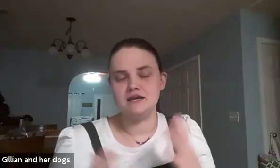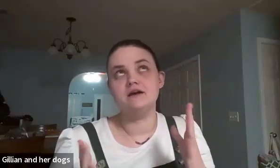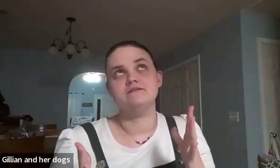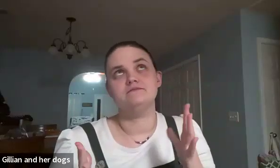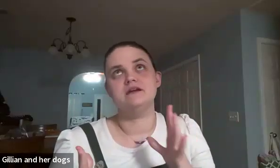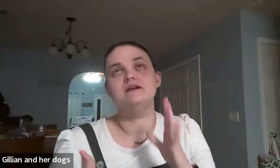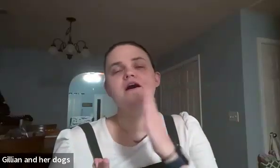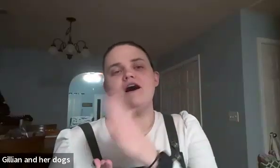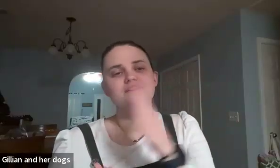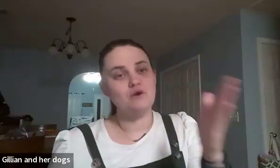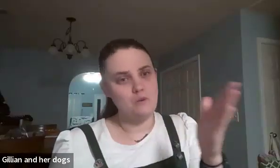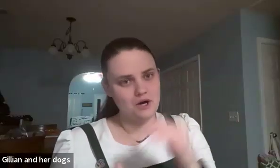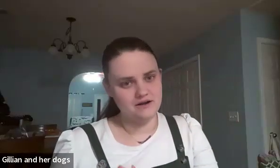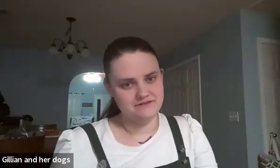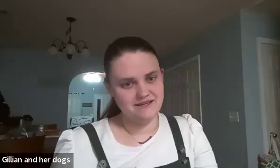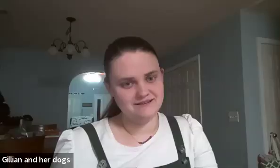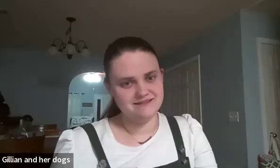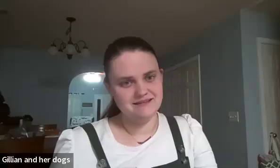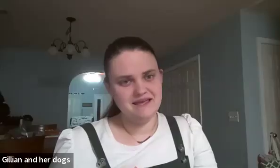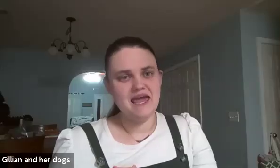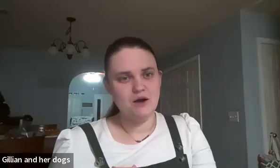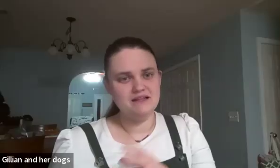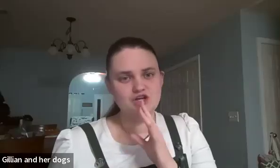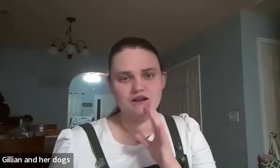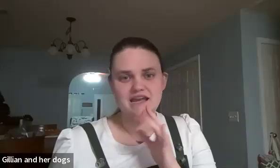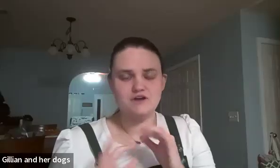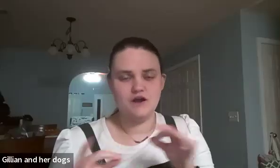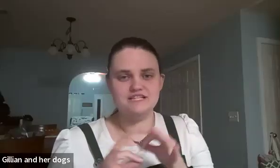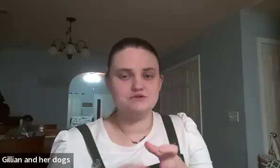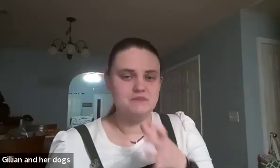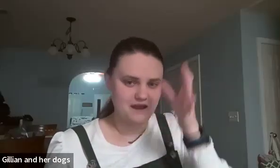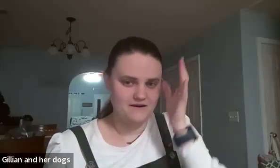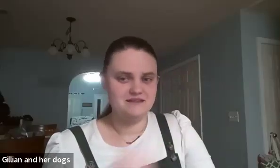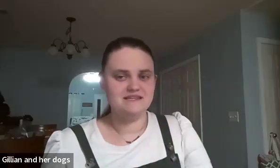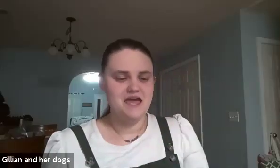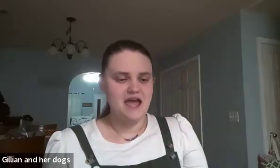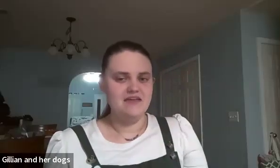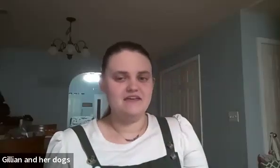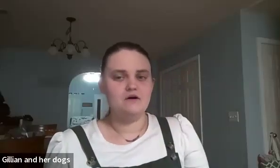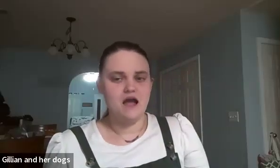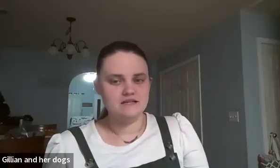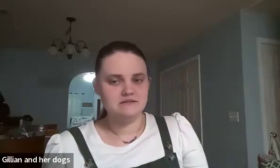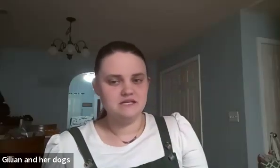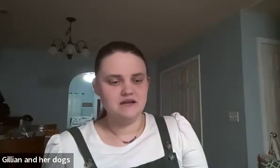sign, not the sign. I'll forget the word of things. And I'll be like talking, have a conversation with my parents, and then they'll ask me